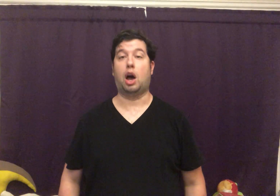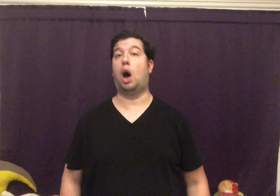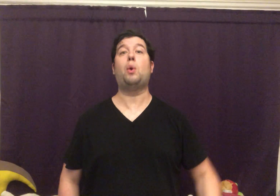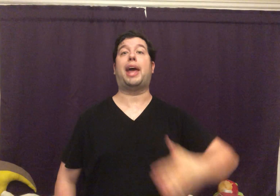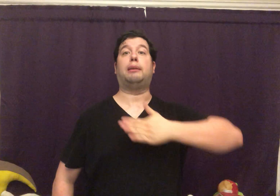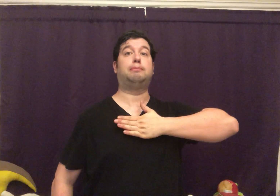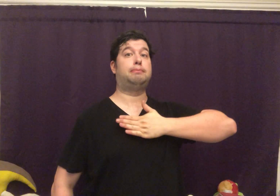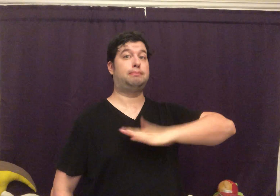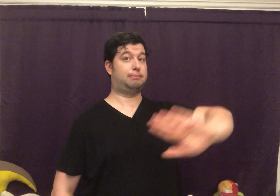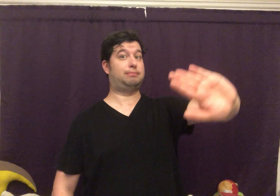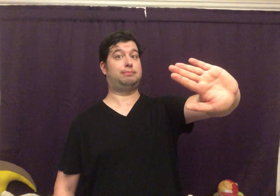away.